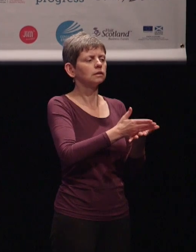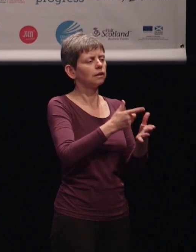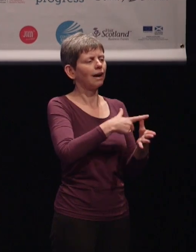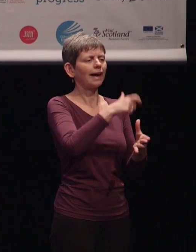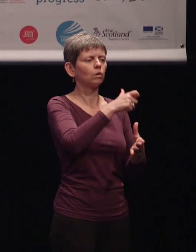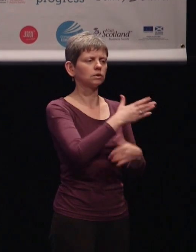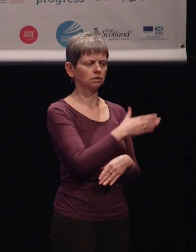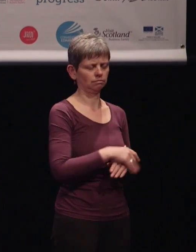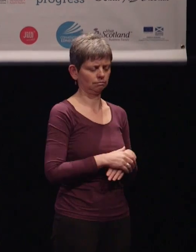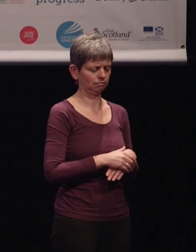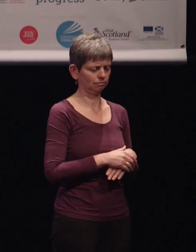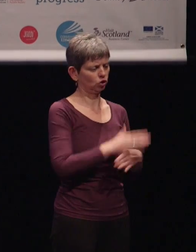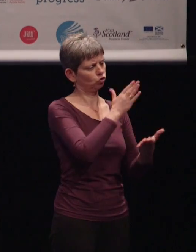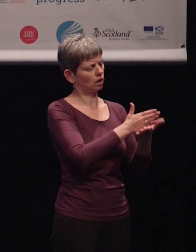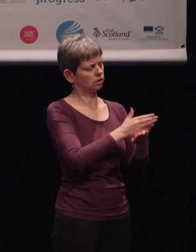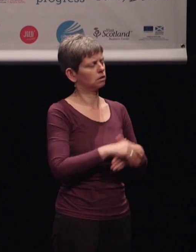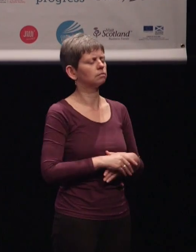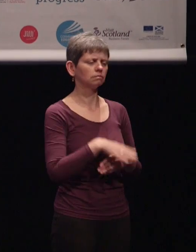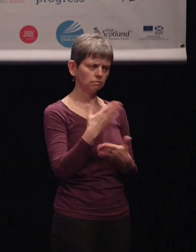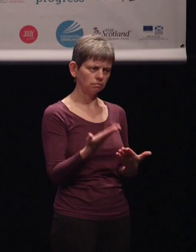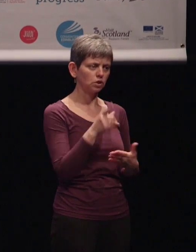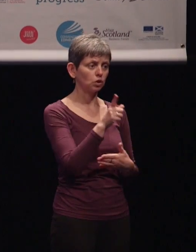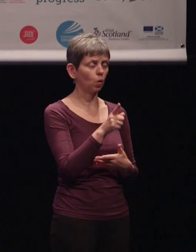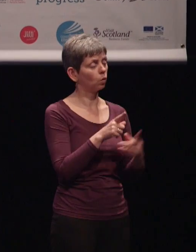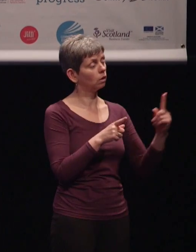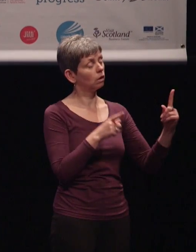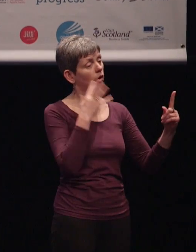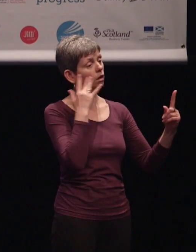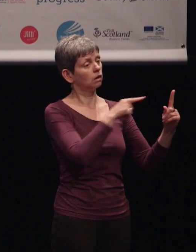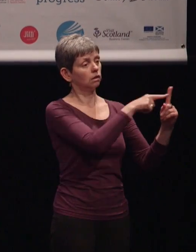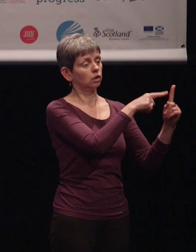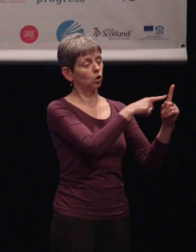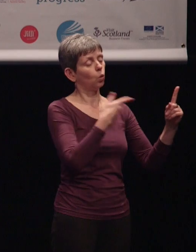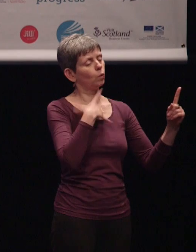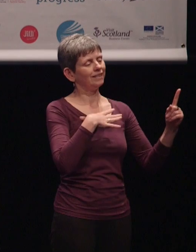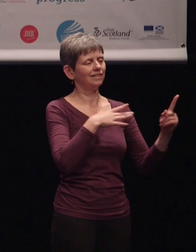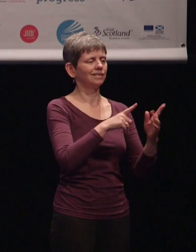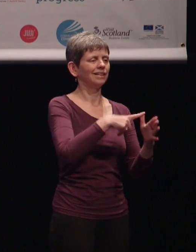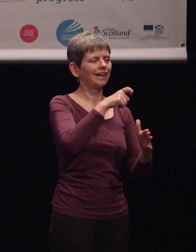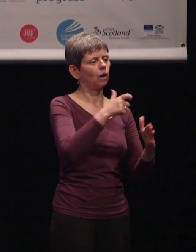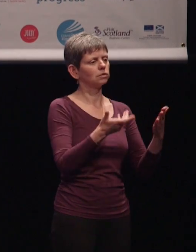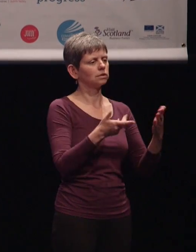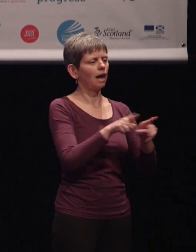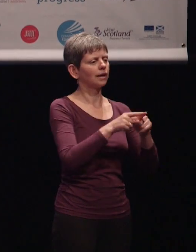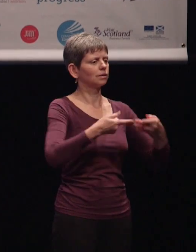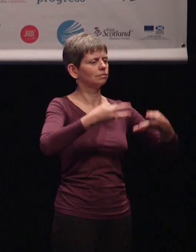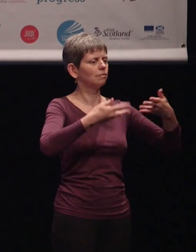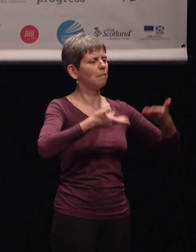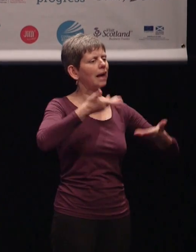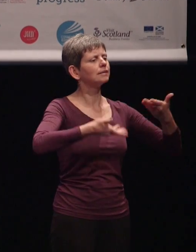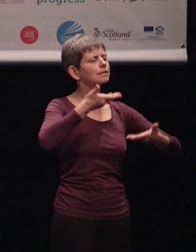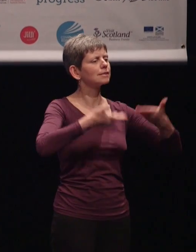When the client has autism, we have to keep that account in balance, because if we